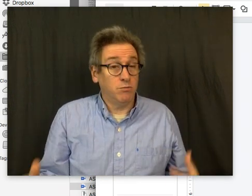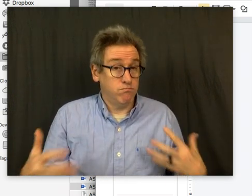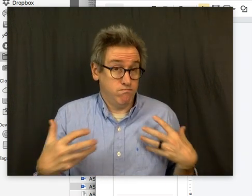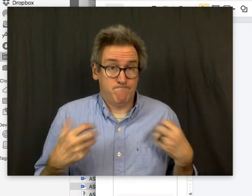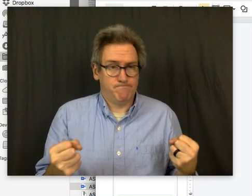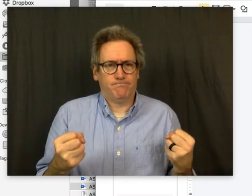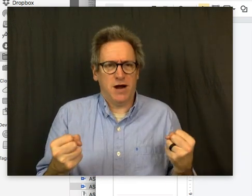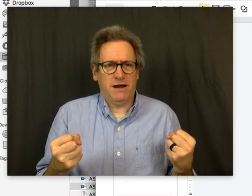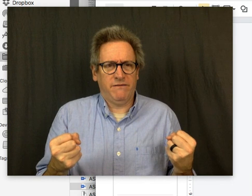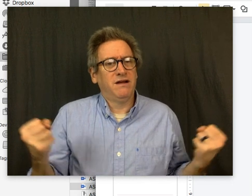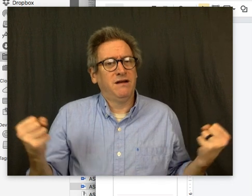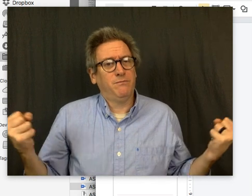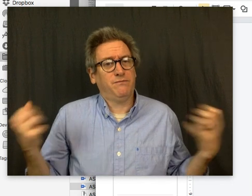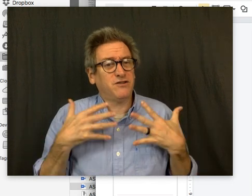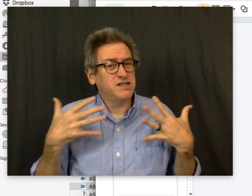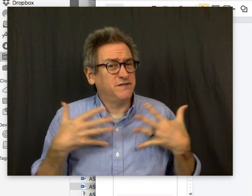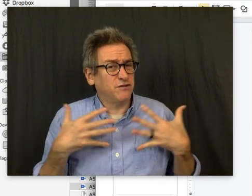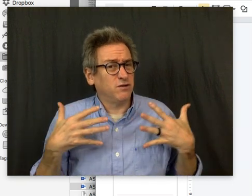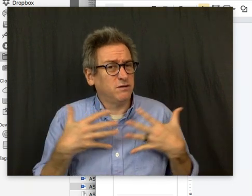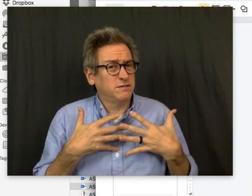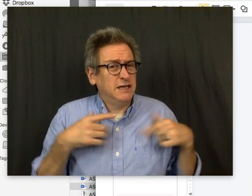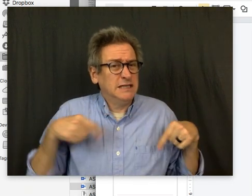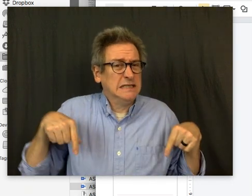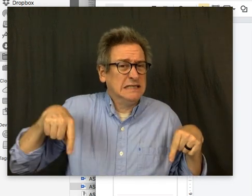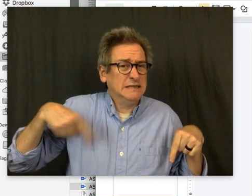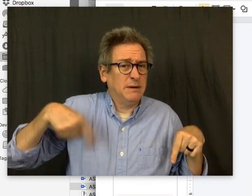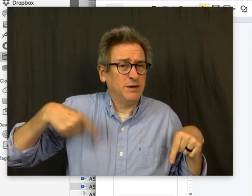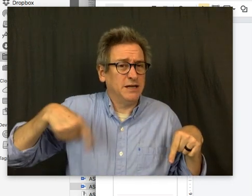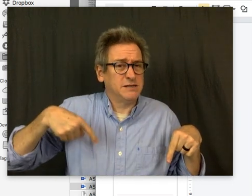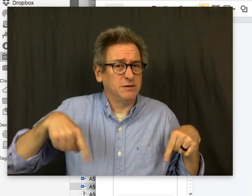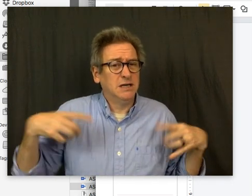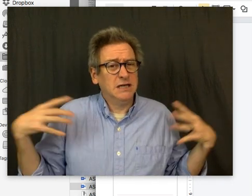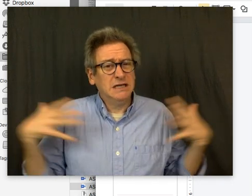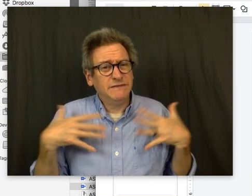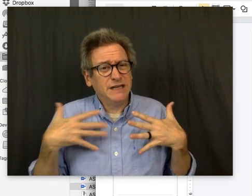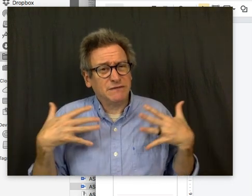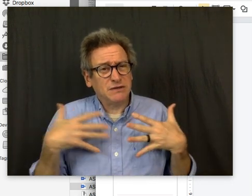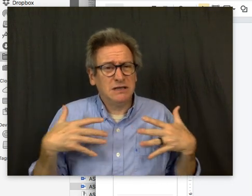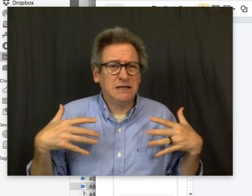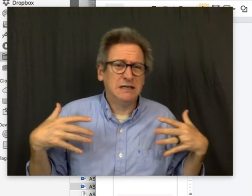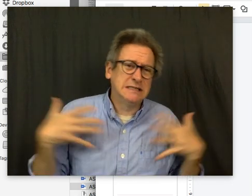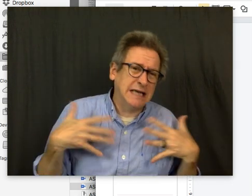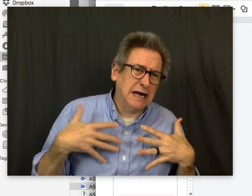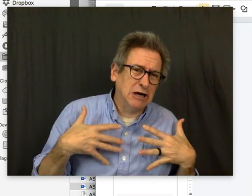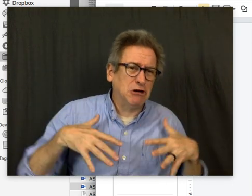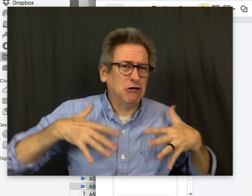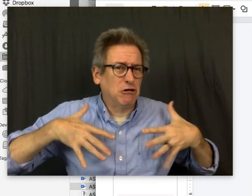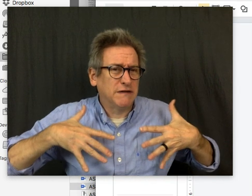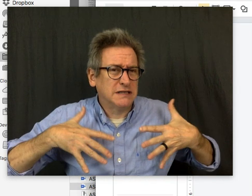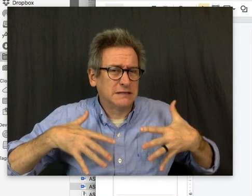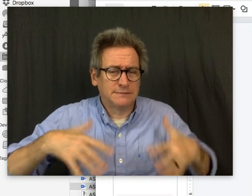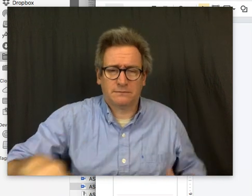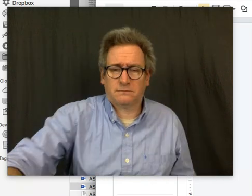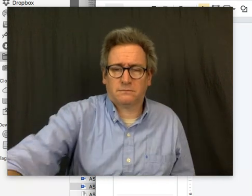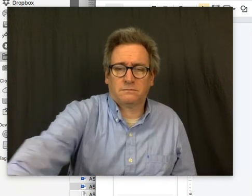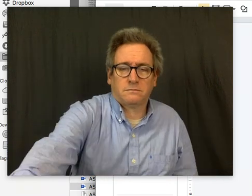So brave versus fearful. We did this one. Fearful, scared,